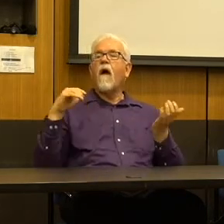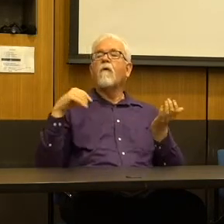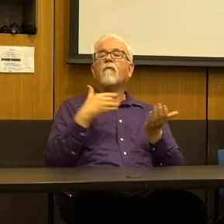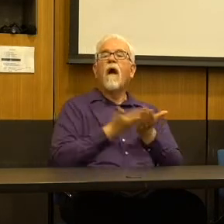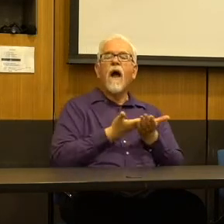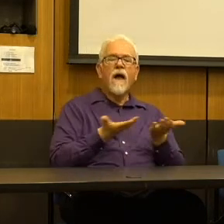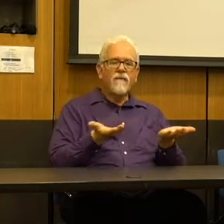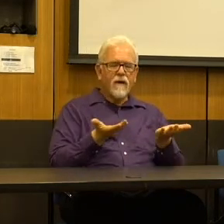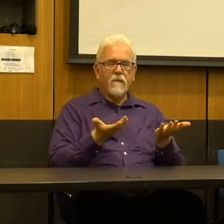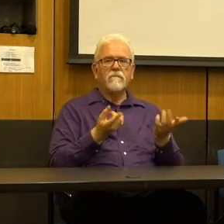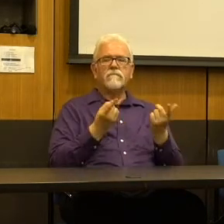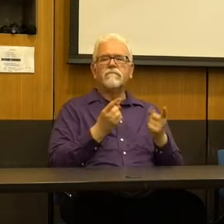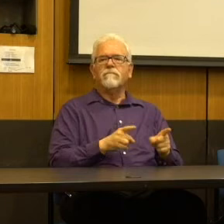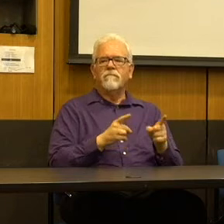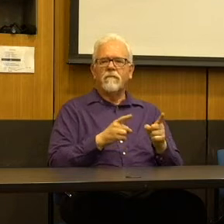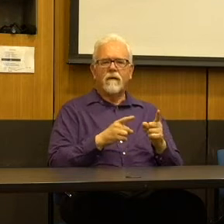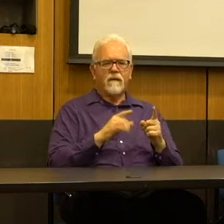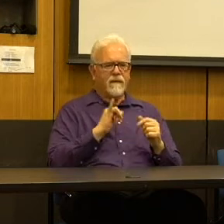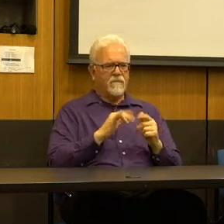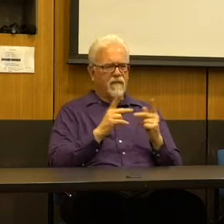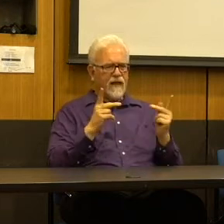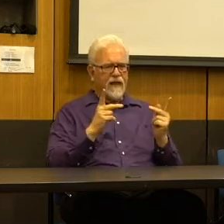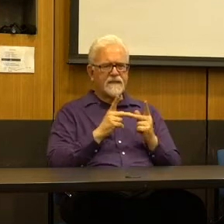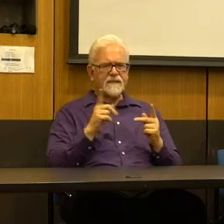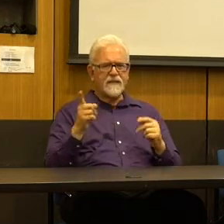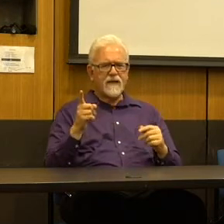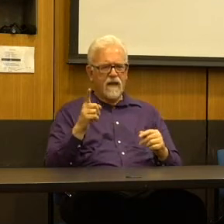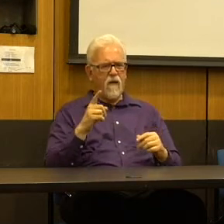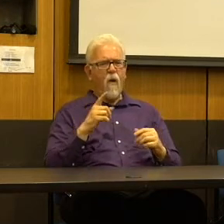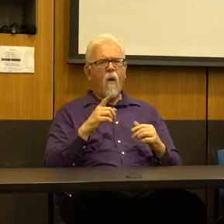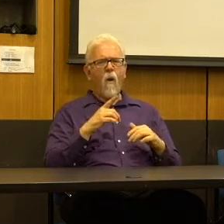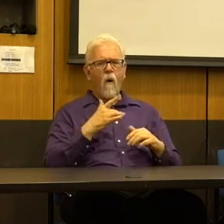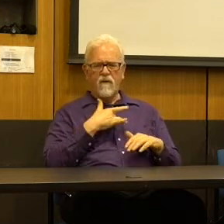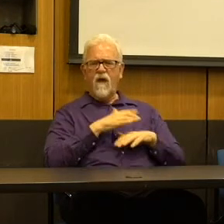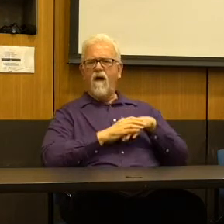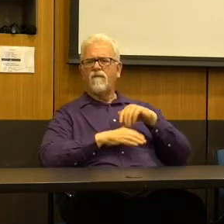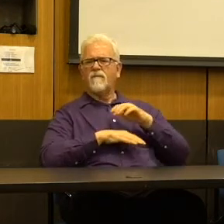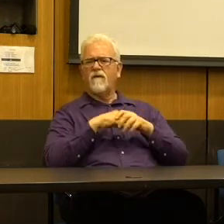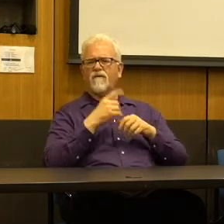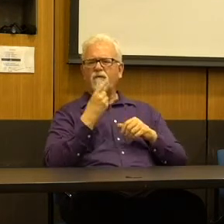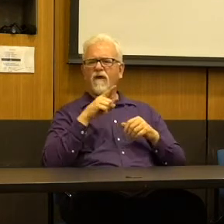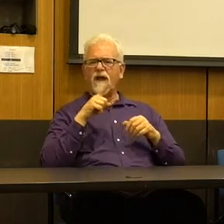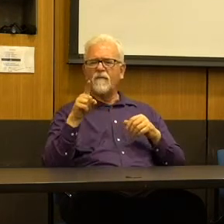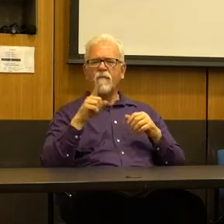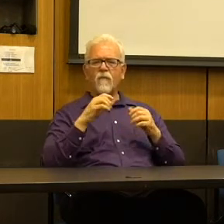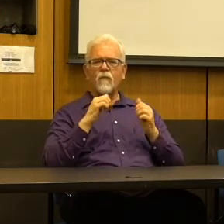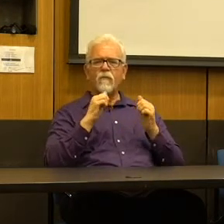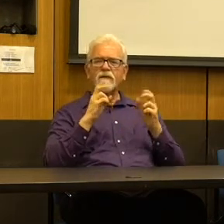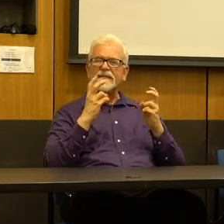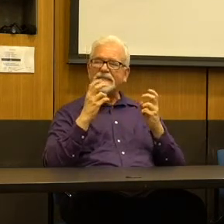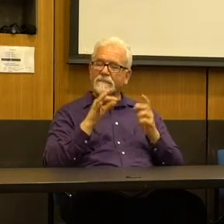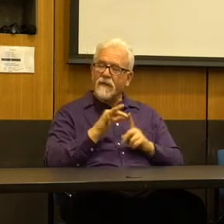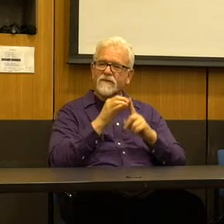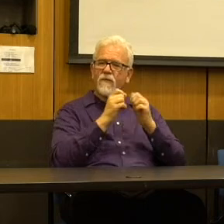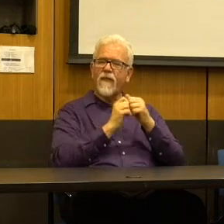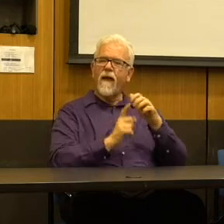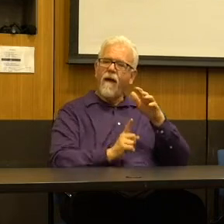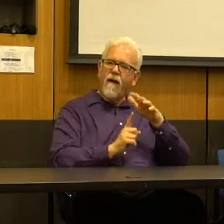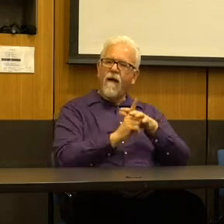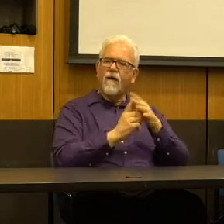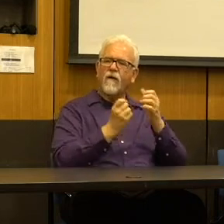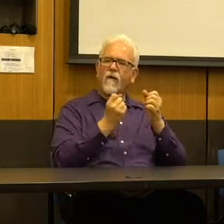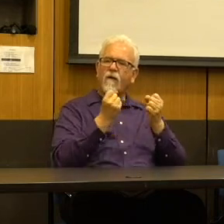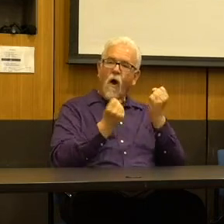he ended up in a place that he found a lot of comfort, especially in this emerging car culture that we associate with